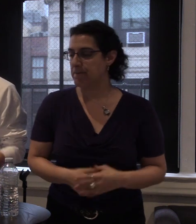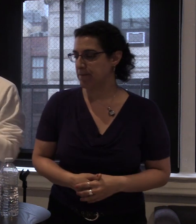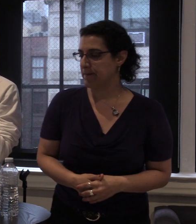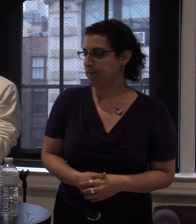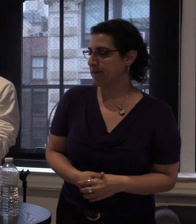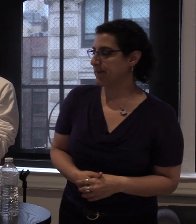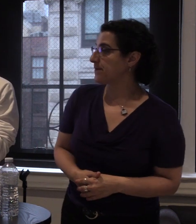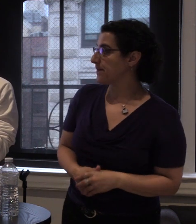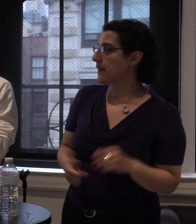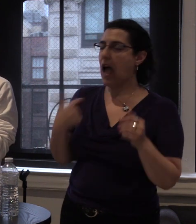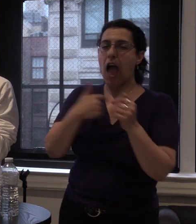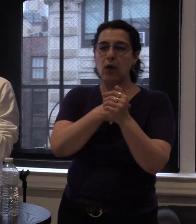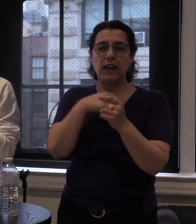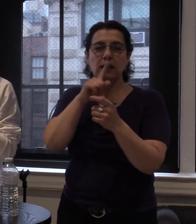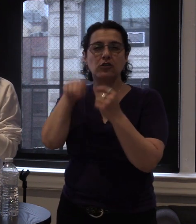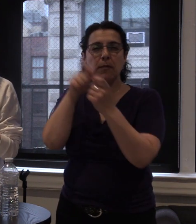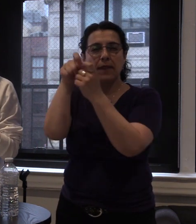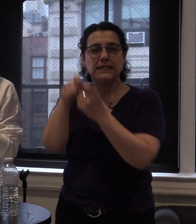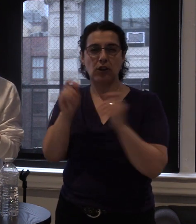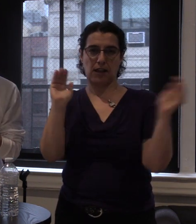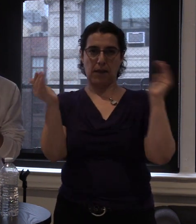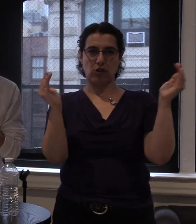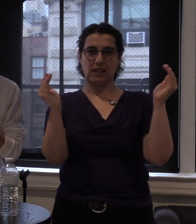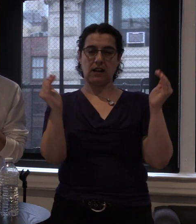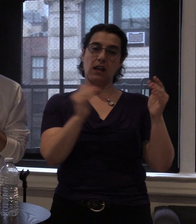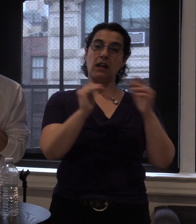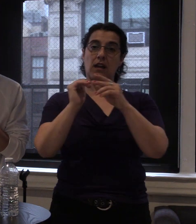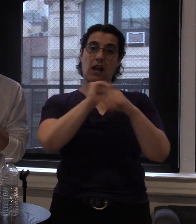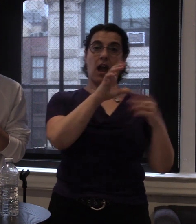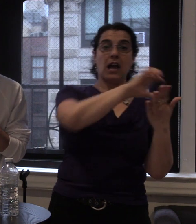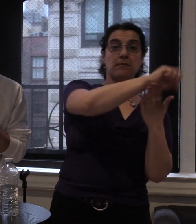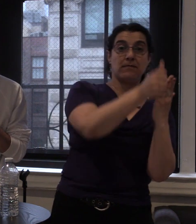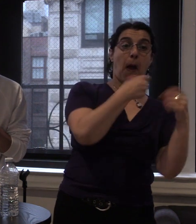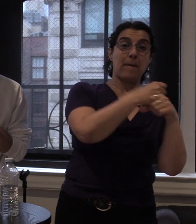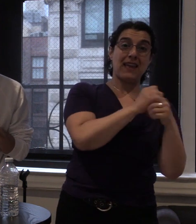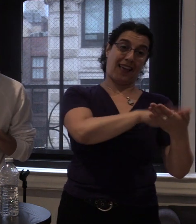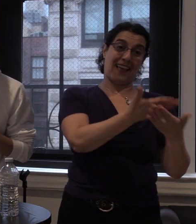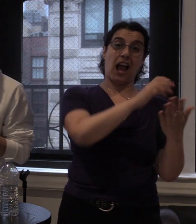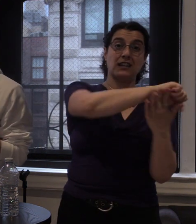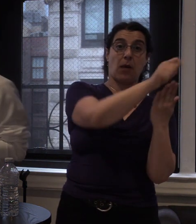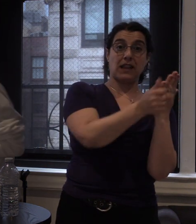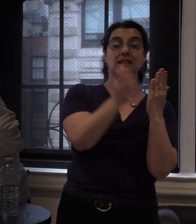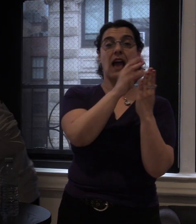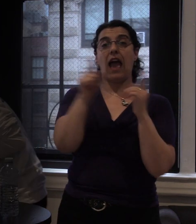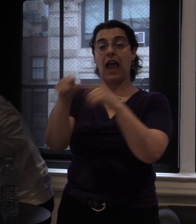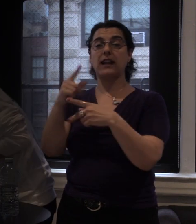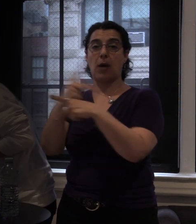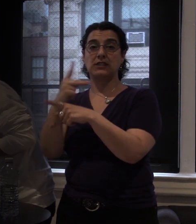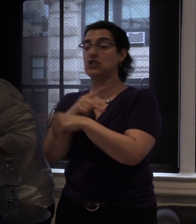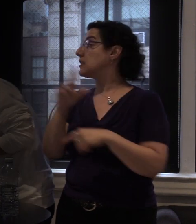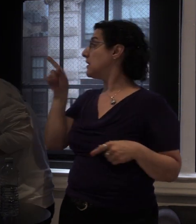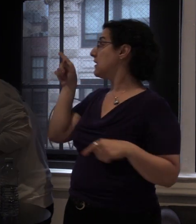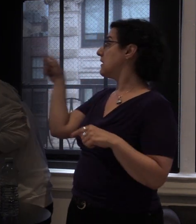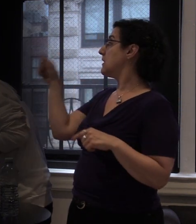And we can get into the details of the comparison between computing and dumpling making. Taeyoon says it's important